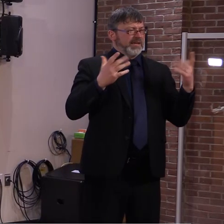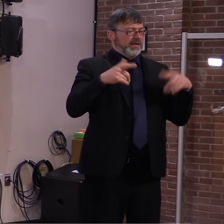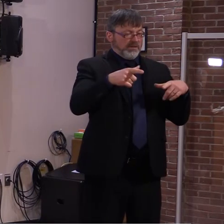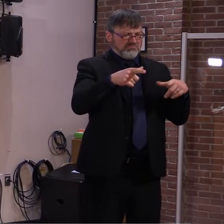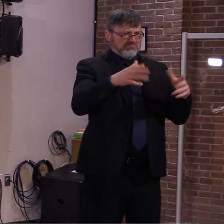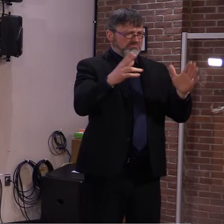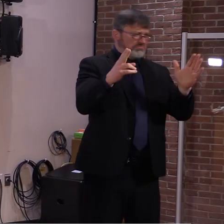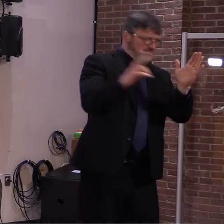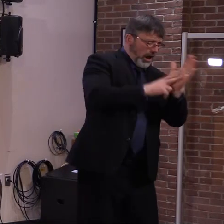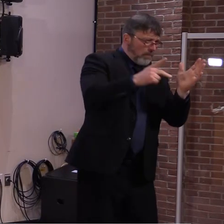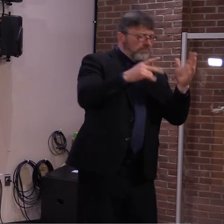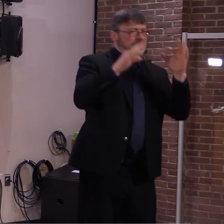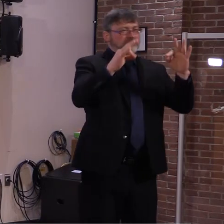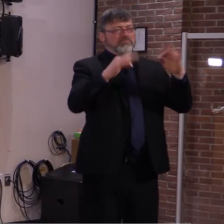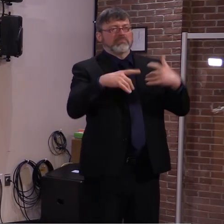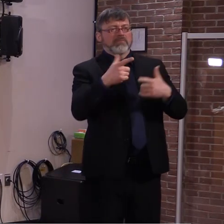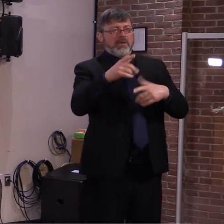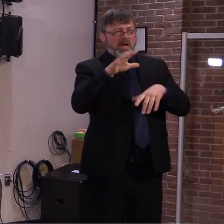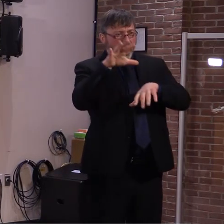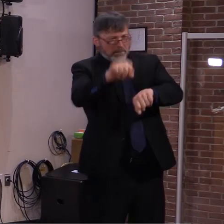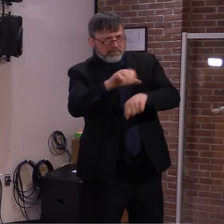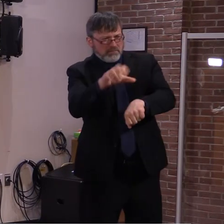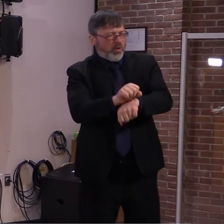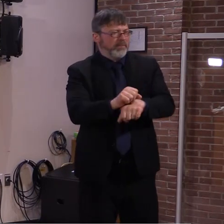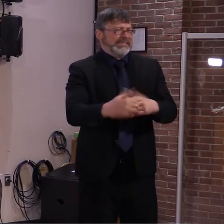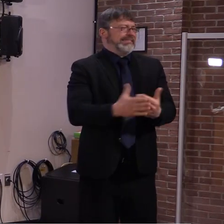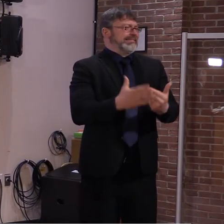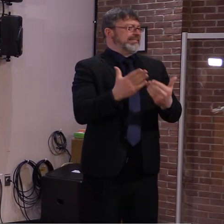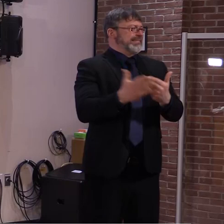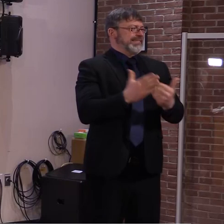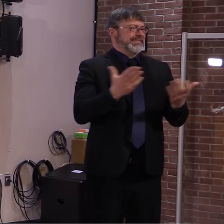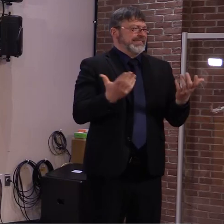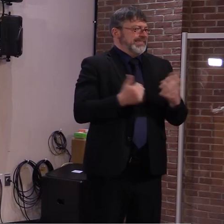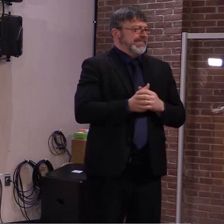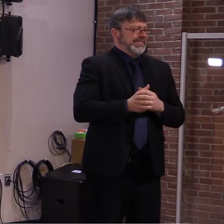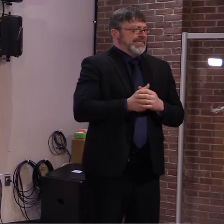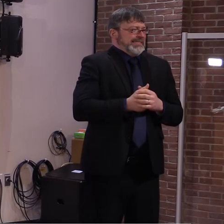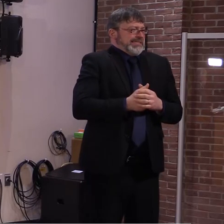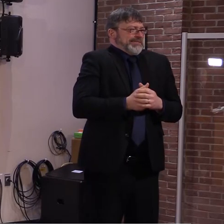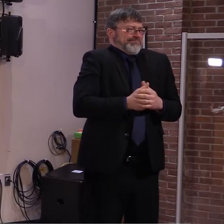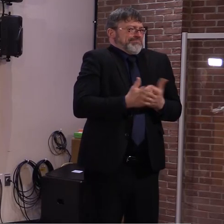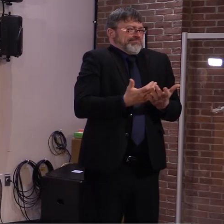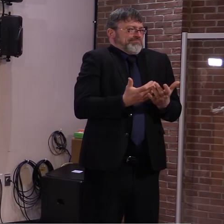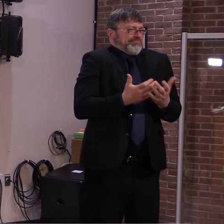as people get younger and are more accustomed to using